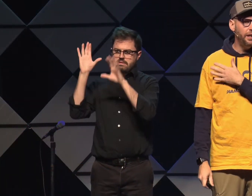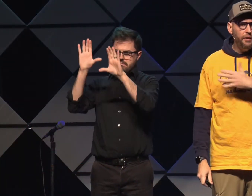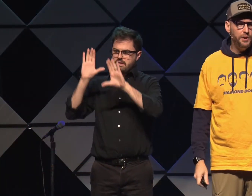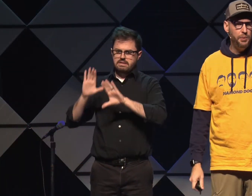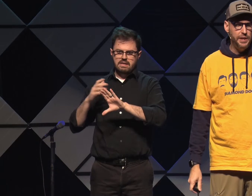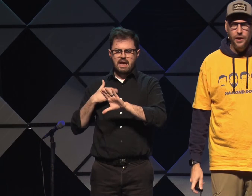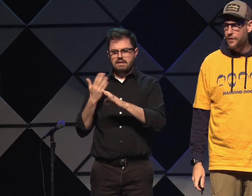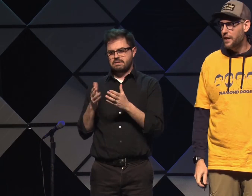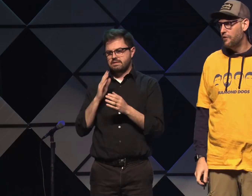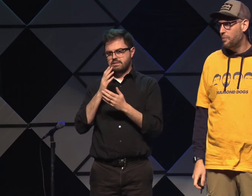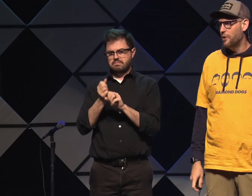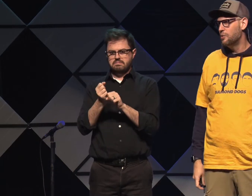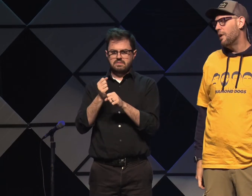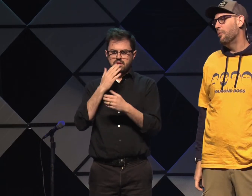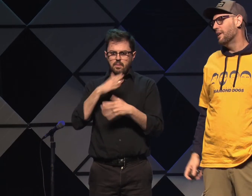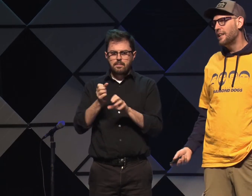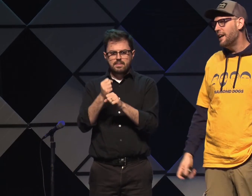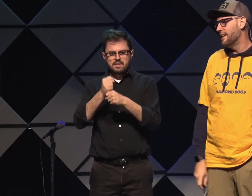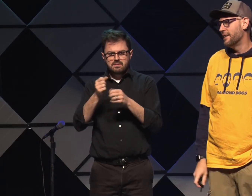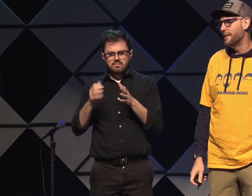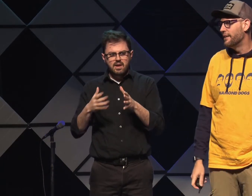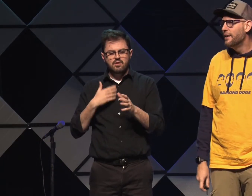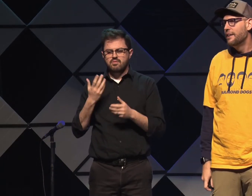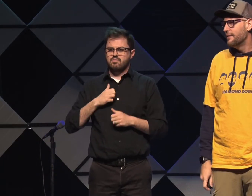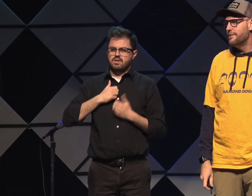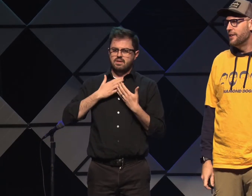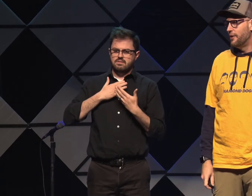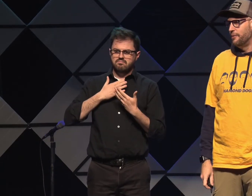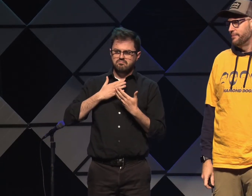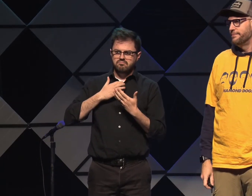because we love to put that on the cover of the program. It's way more exciting than,